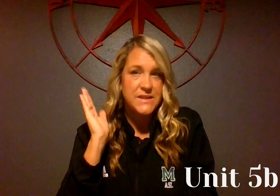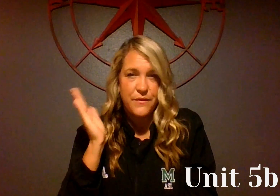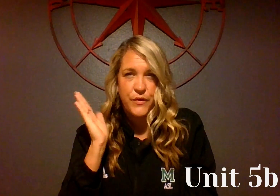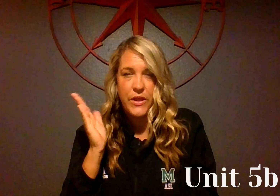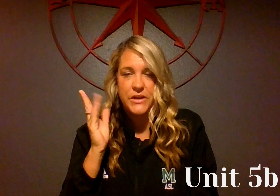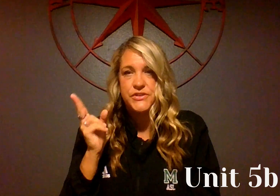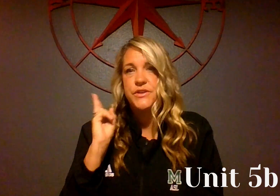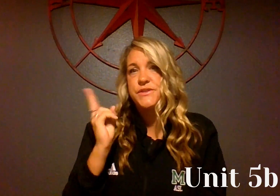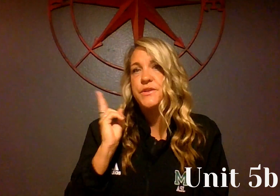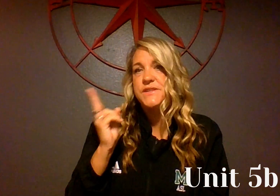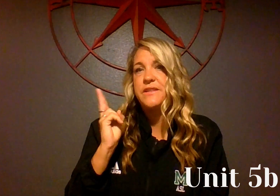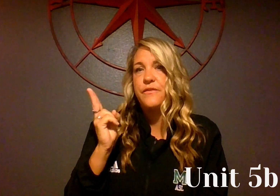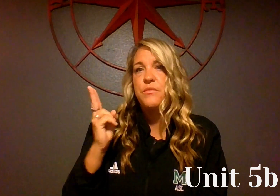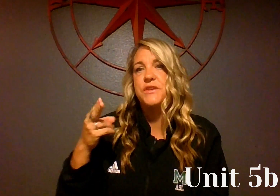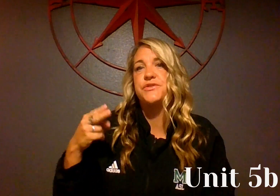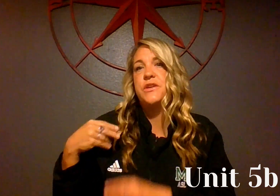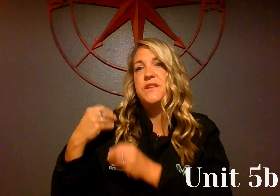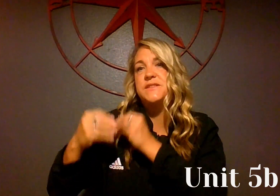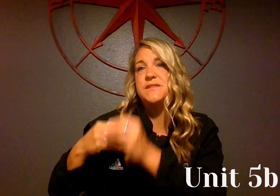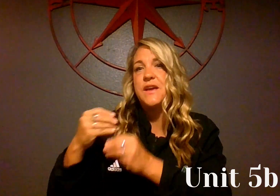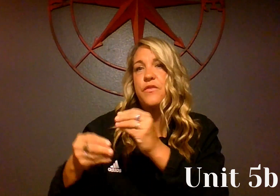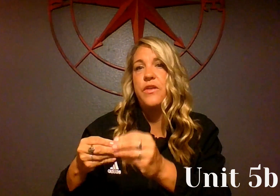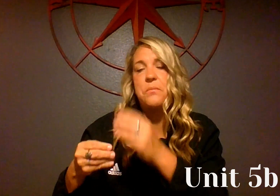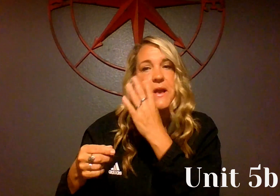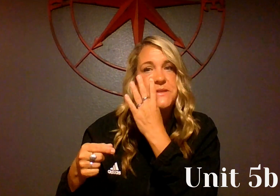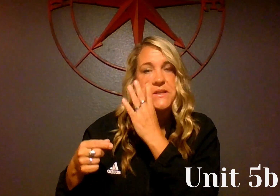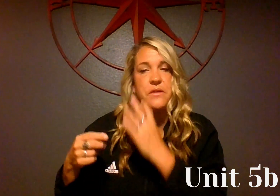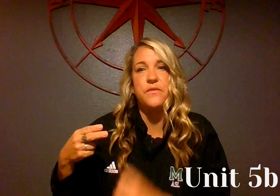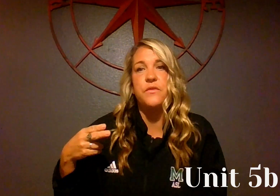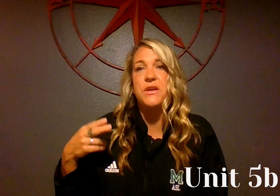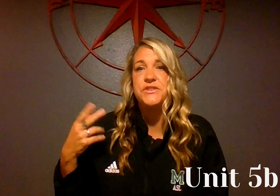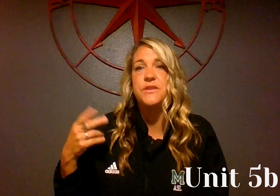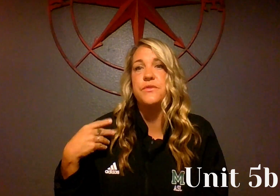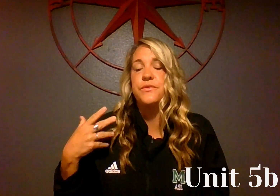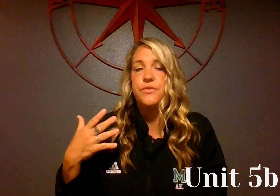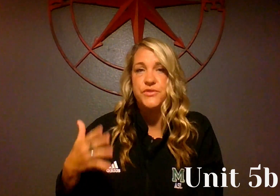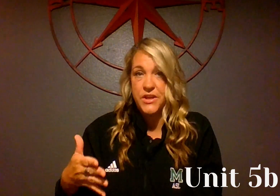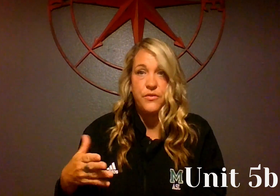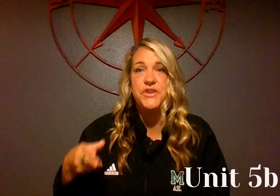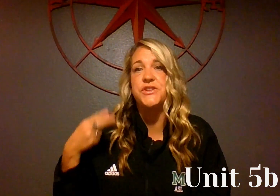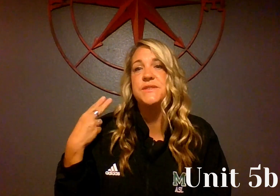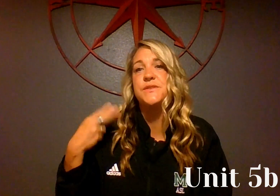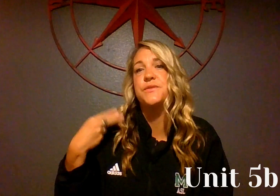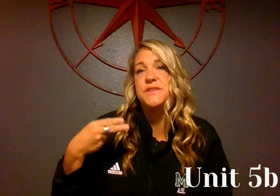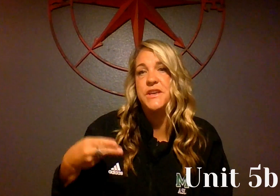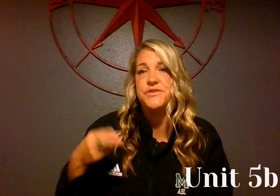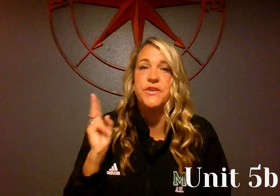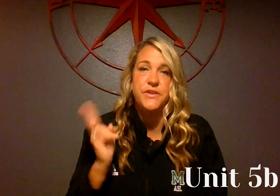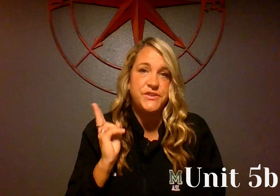sign for a lecture, so you see that from history, and this is a sign for like passing down information or through generations, so you'll see history or